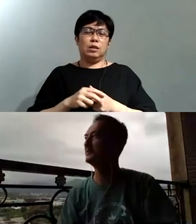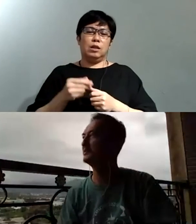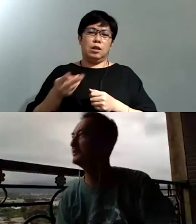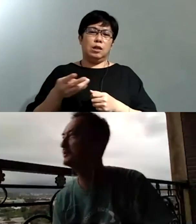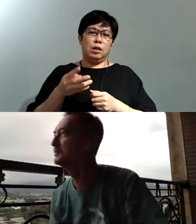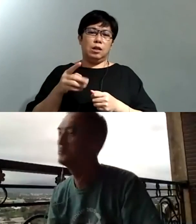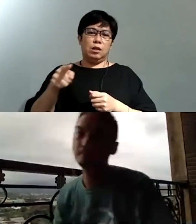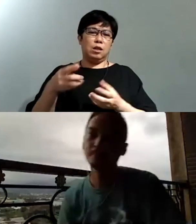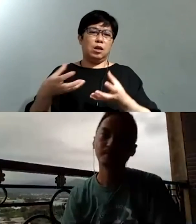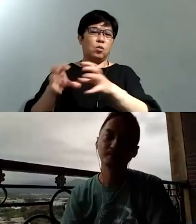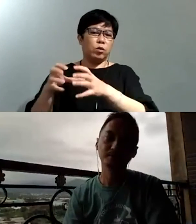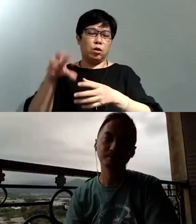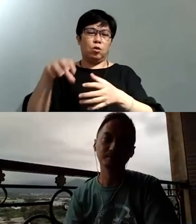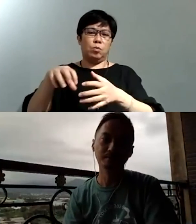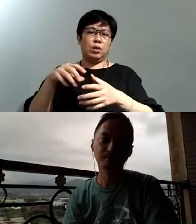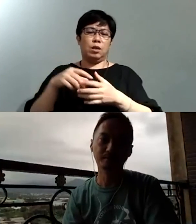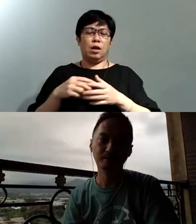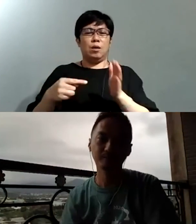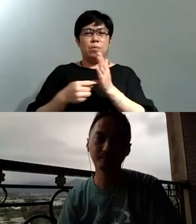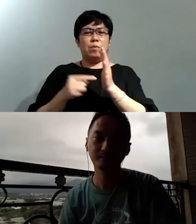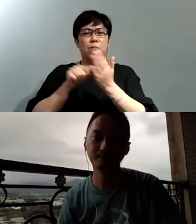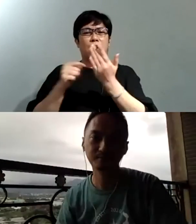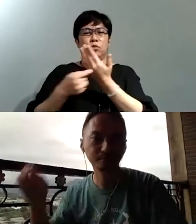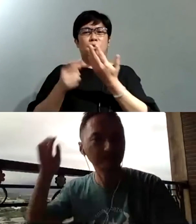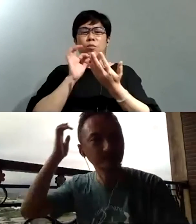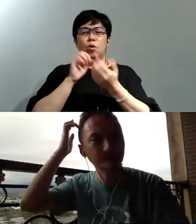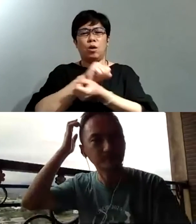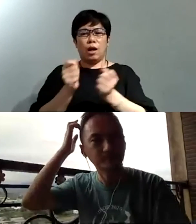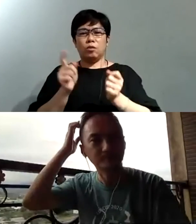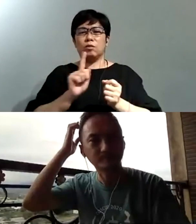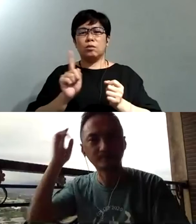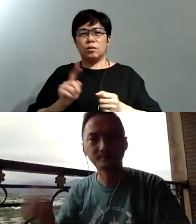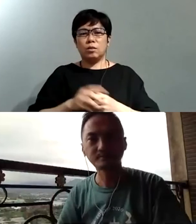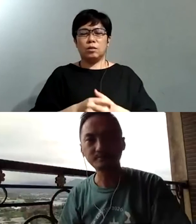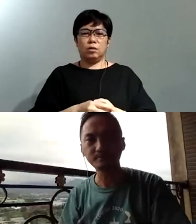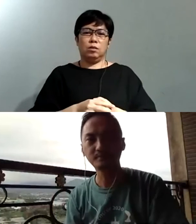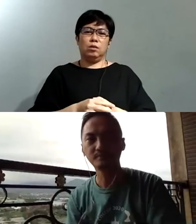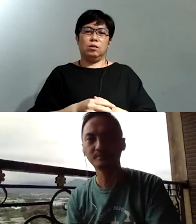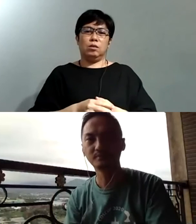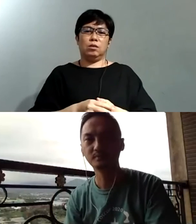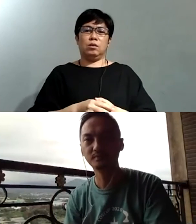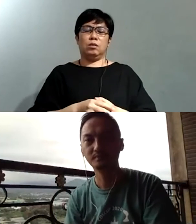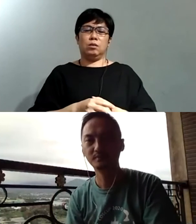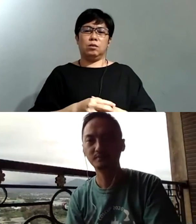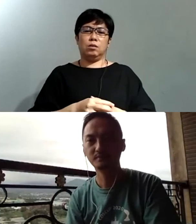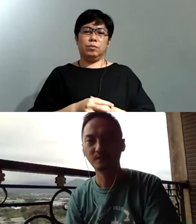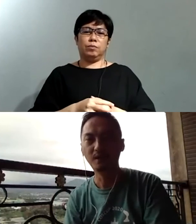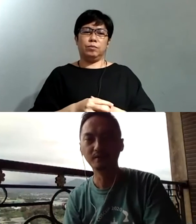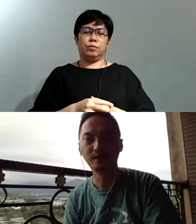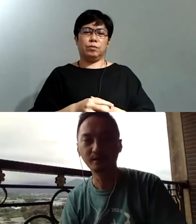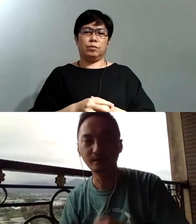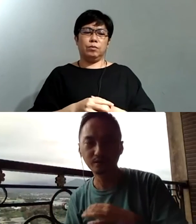you solve it? As you said, although there are, yeah,